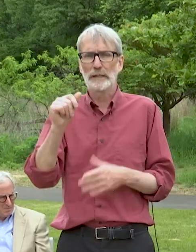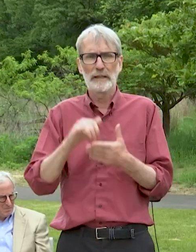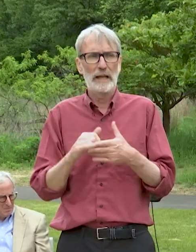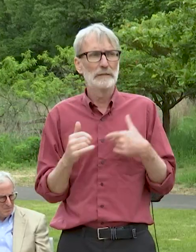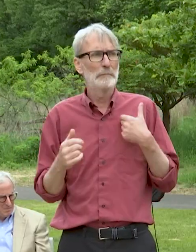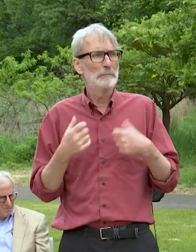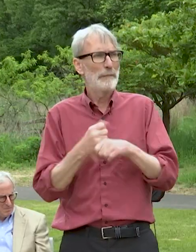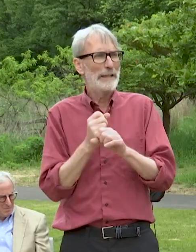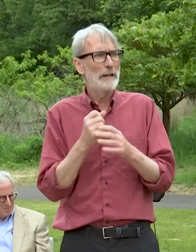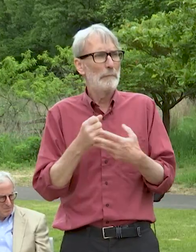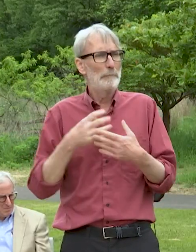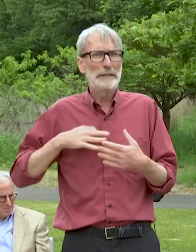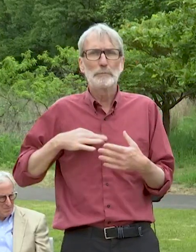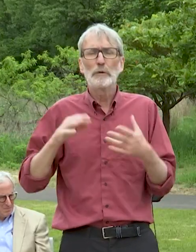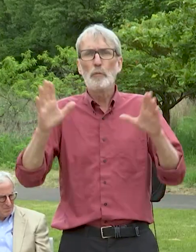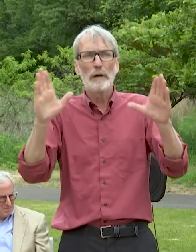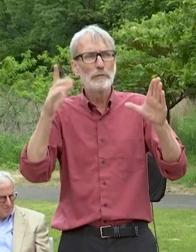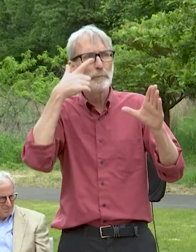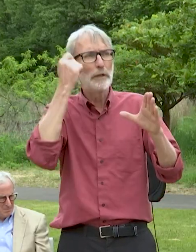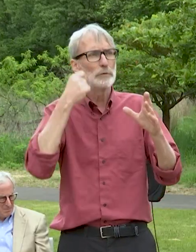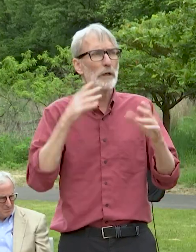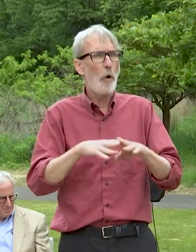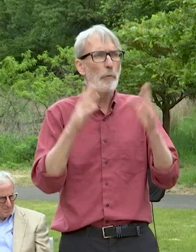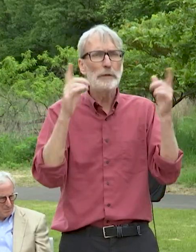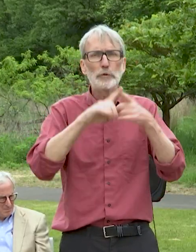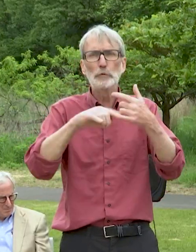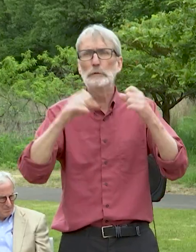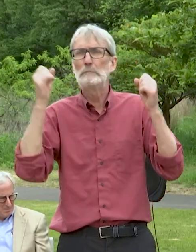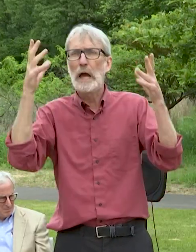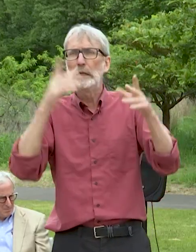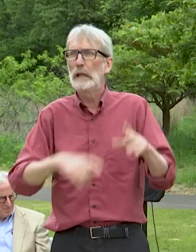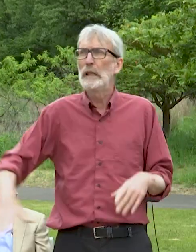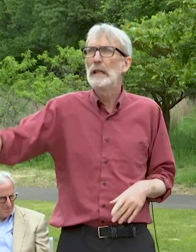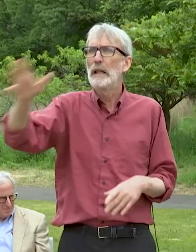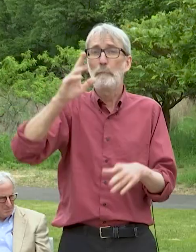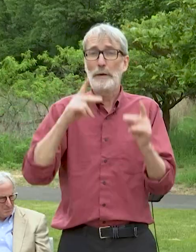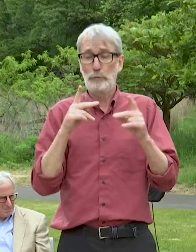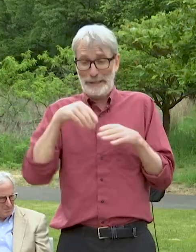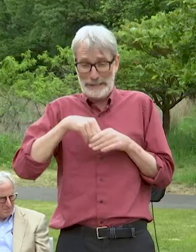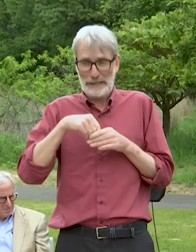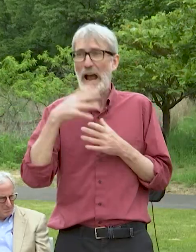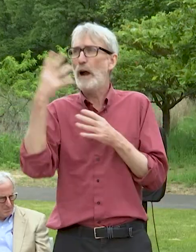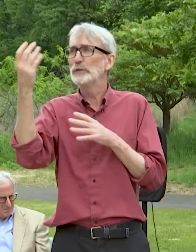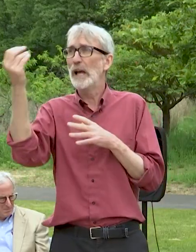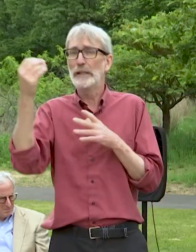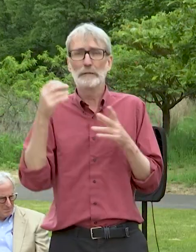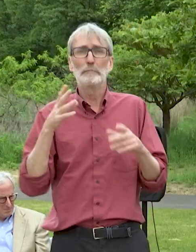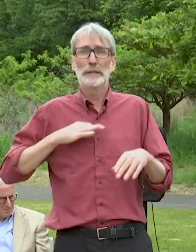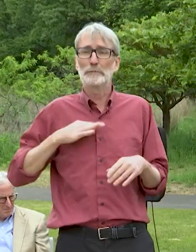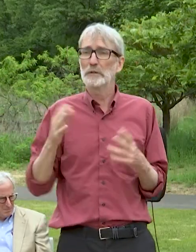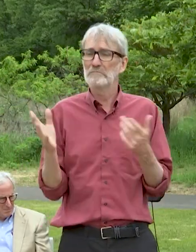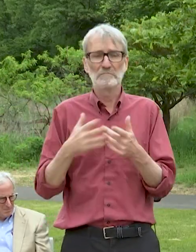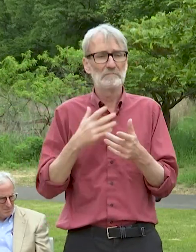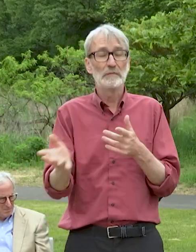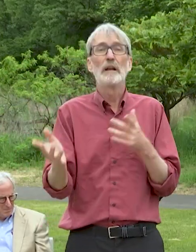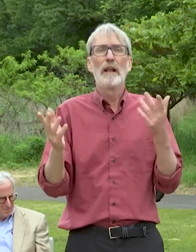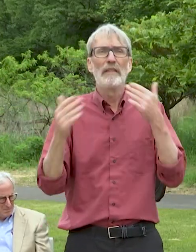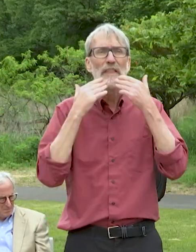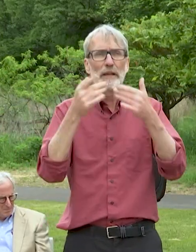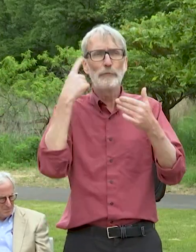great, that we open ourselves up to so many other folks outside the city and our region for wonderful places like this. So thank